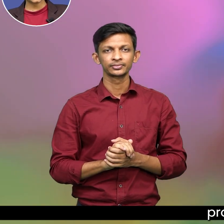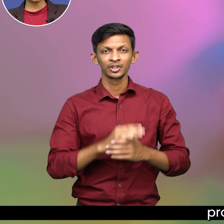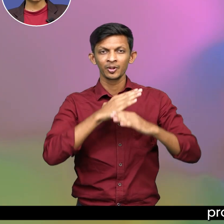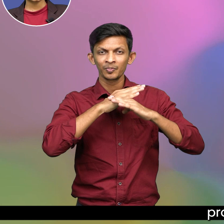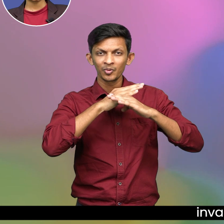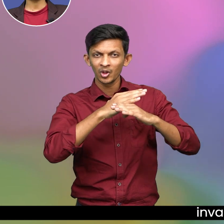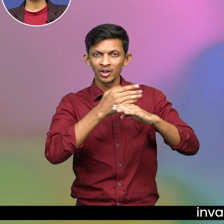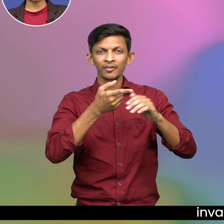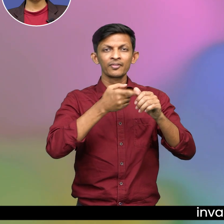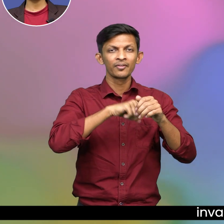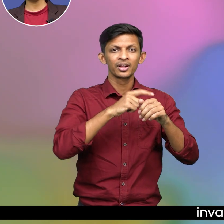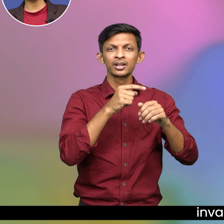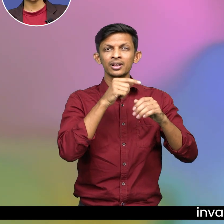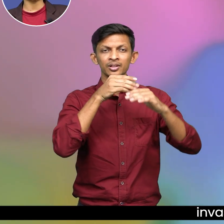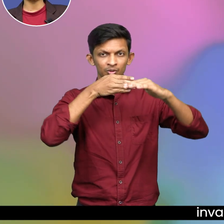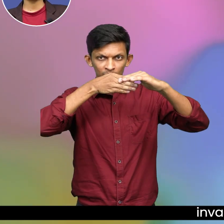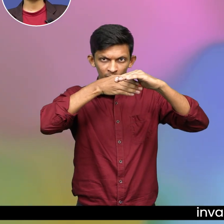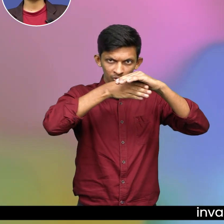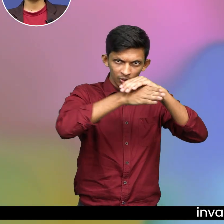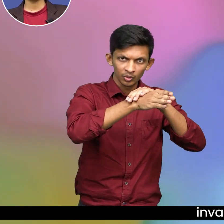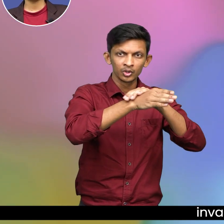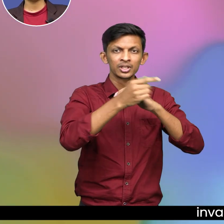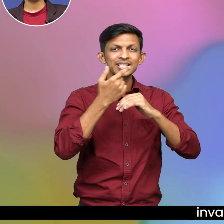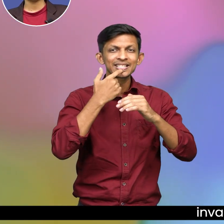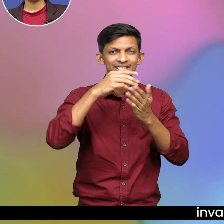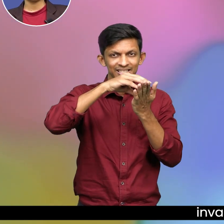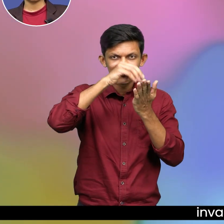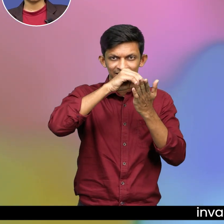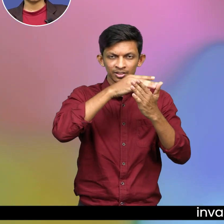protects from invasion by fungi.